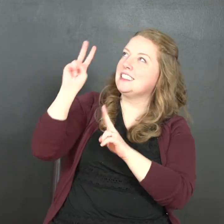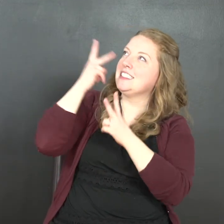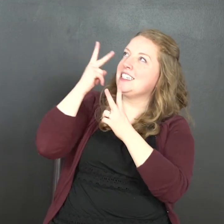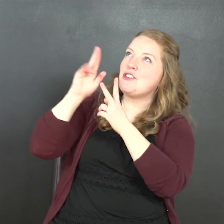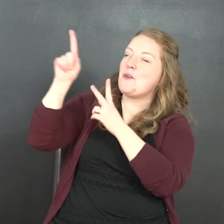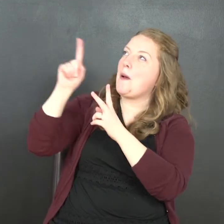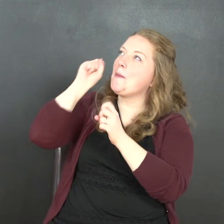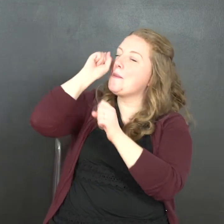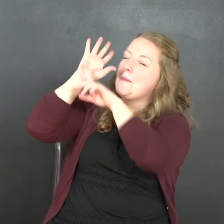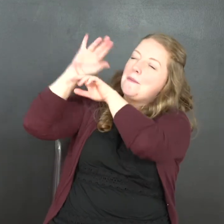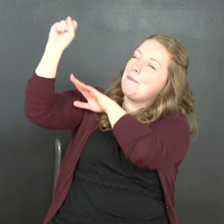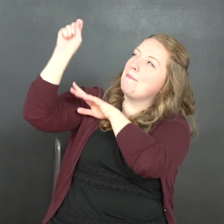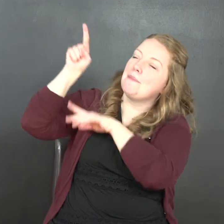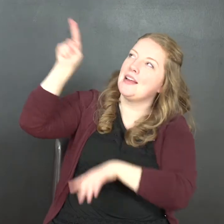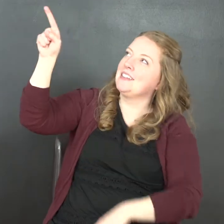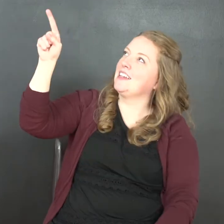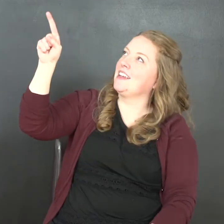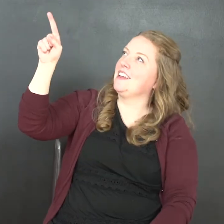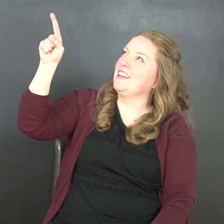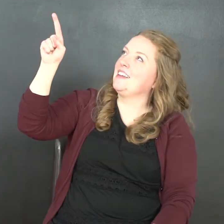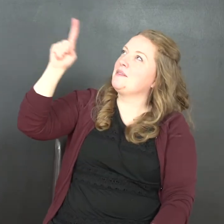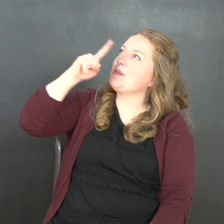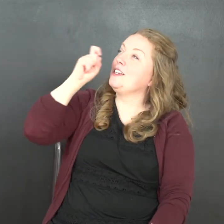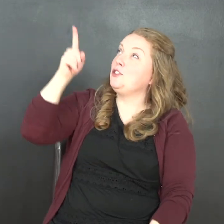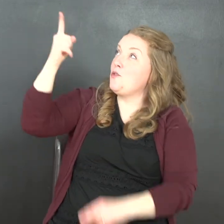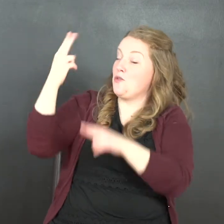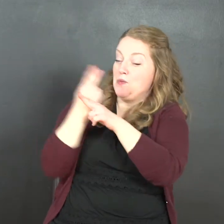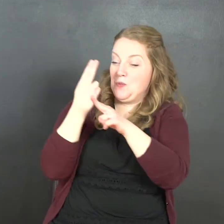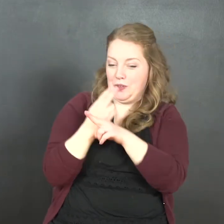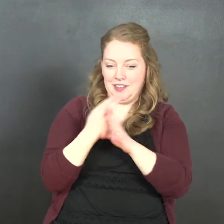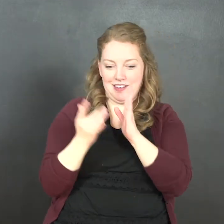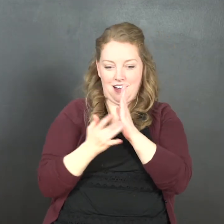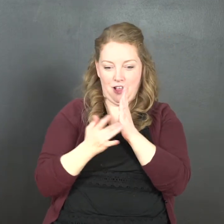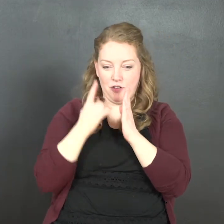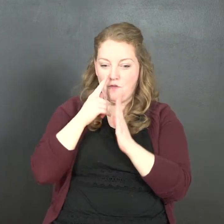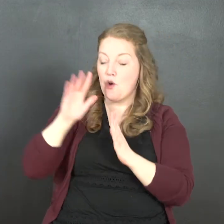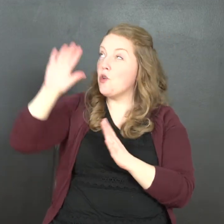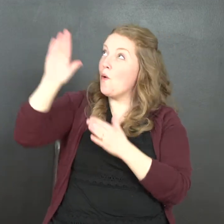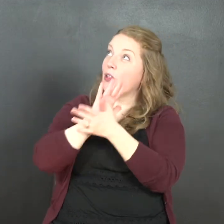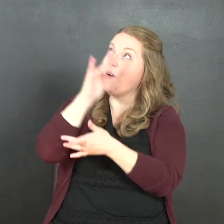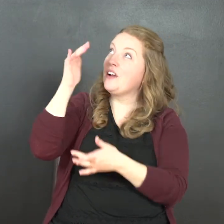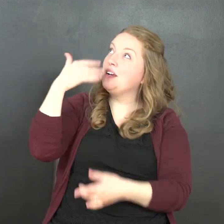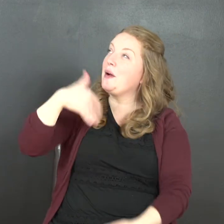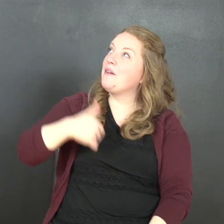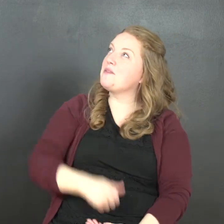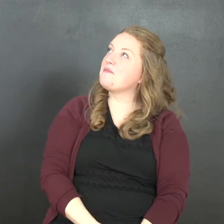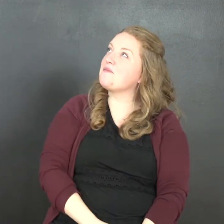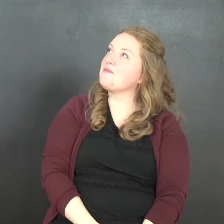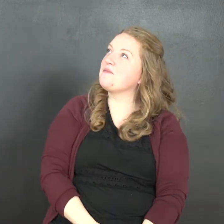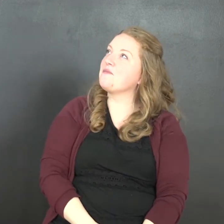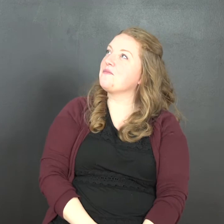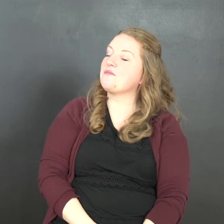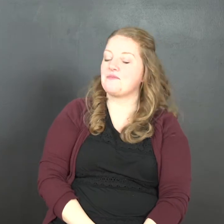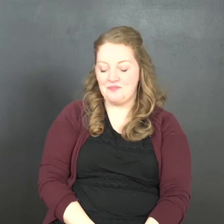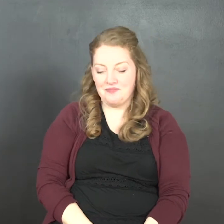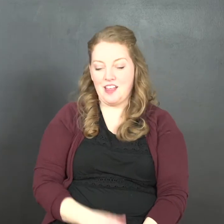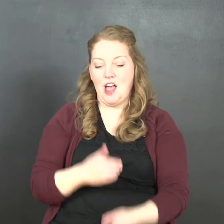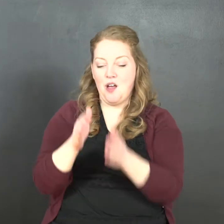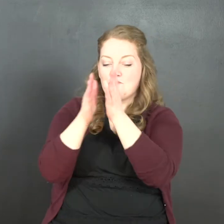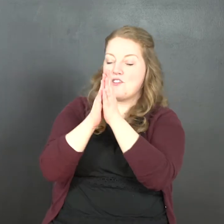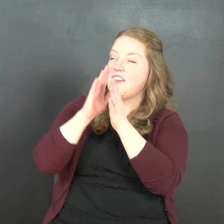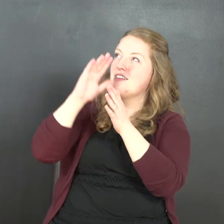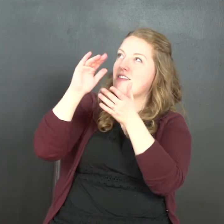this medium both here and around the world. So I pray today for, Lord, for the gospel to go forth